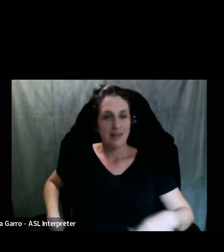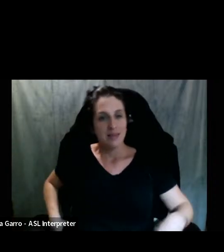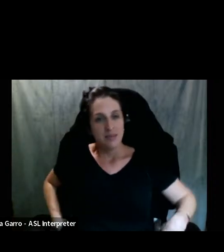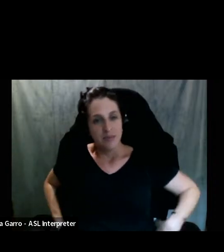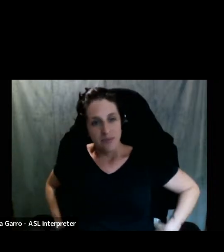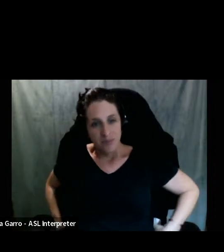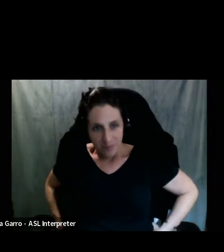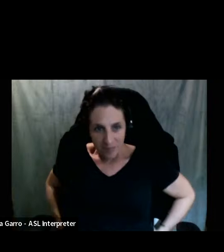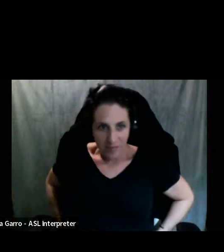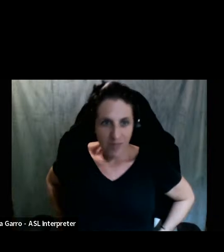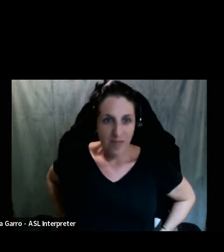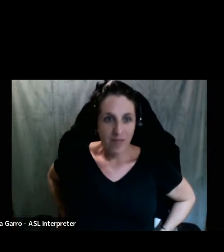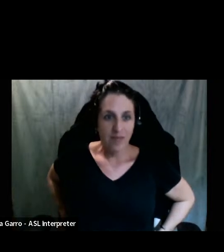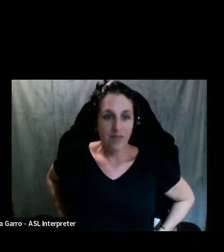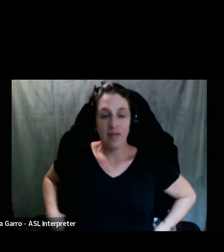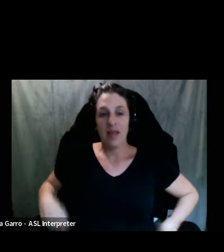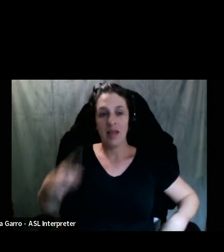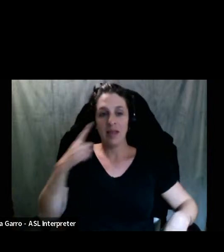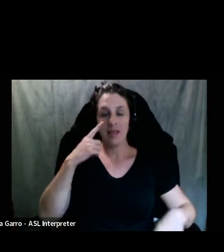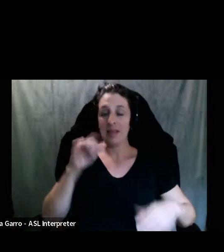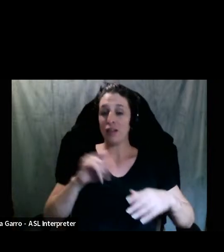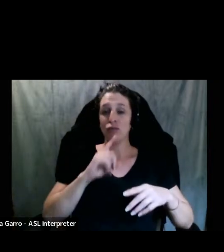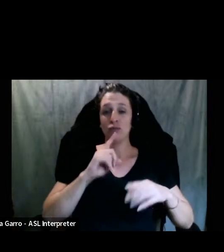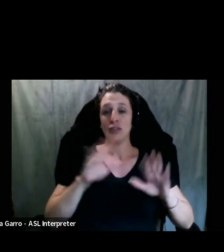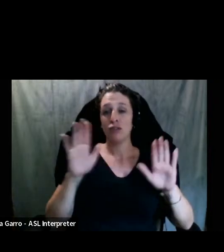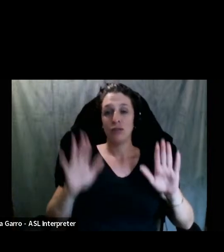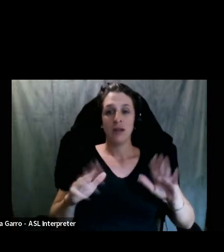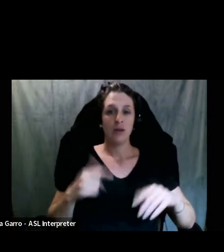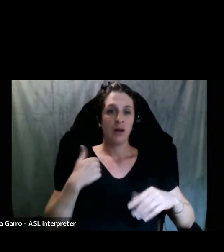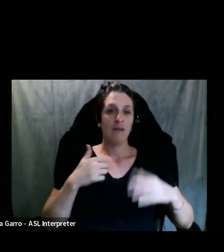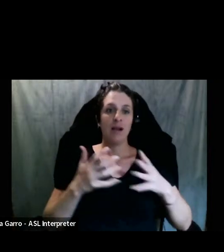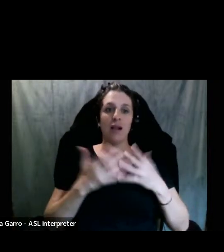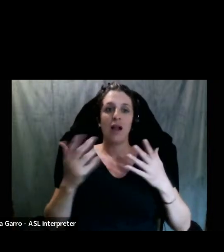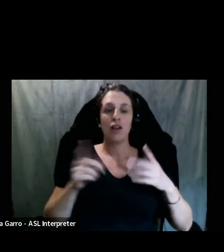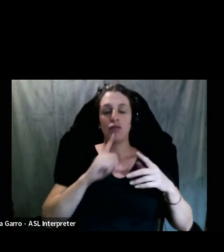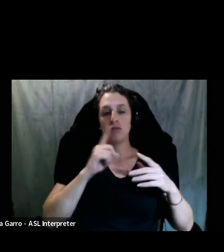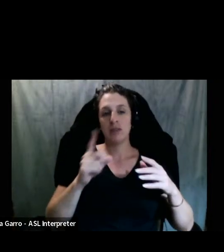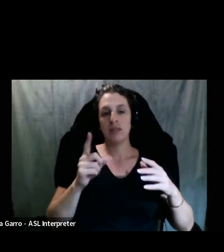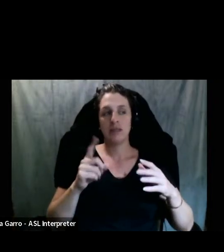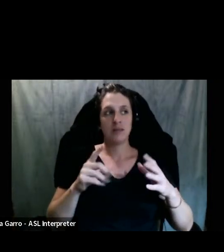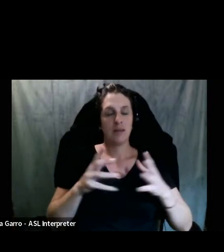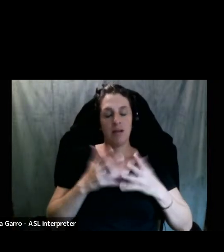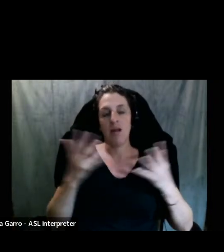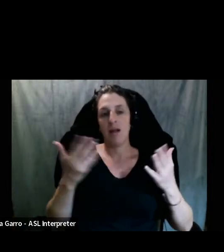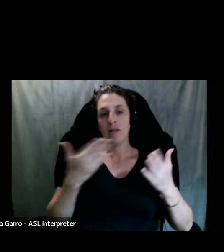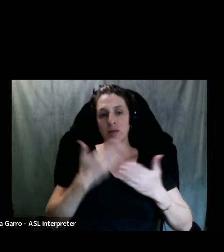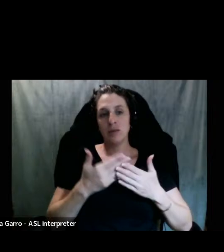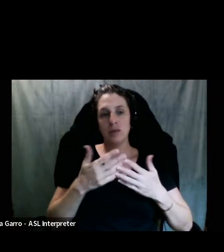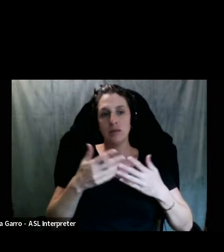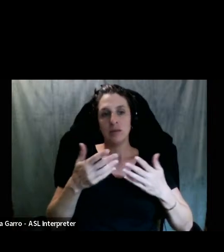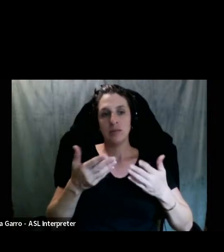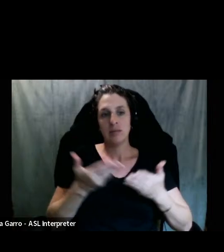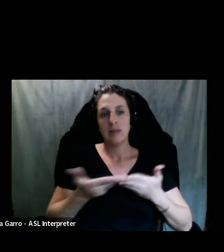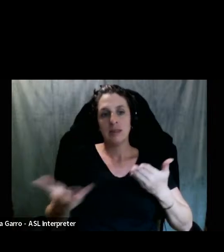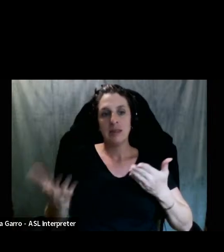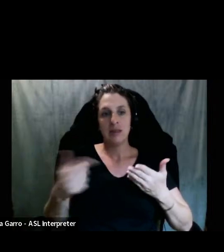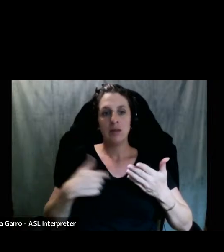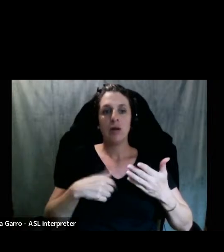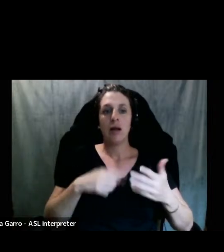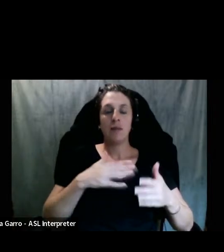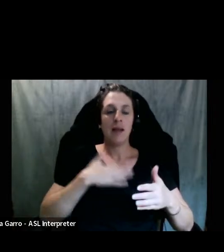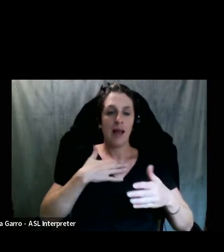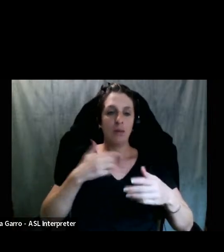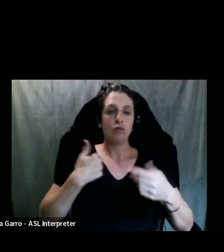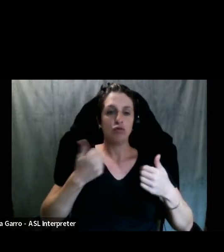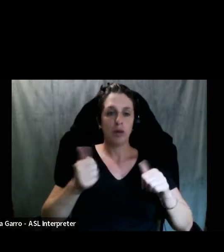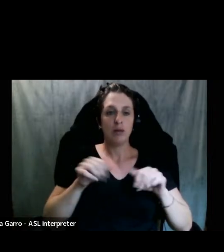So I think that's really great. We have definitely a lot of bright spots, and I'm glad that we're trying to spread those around the